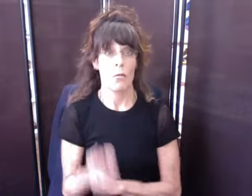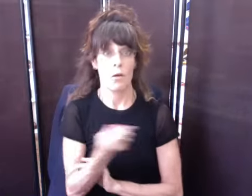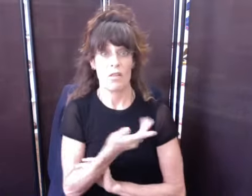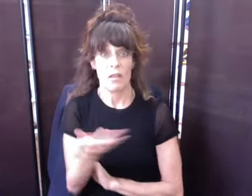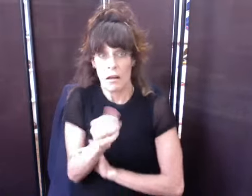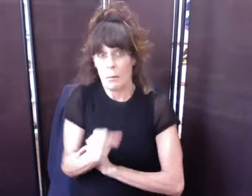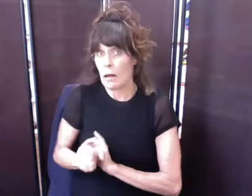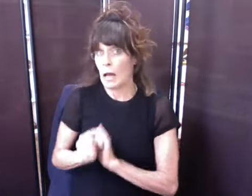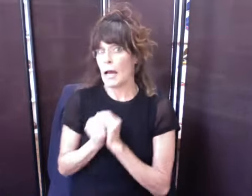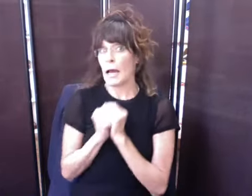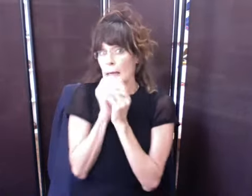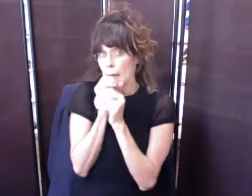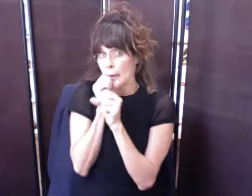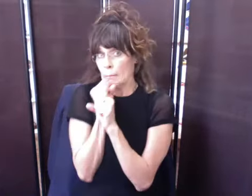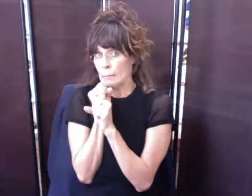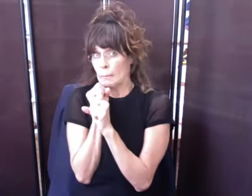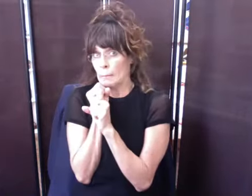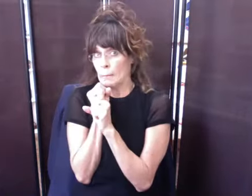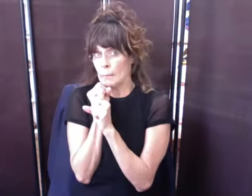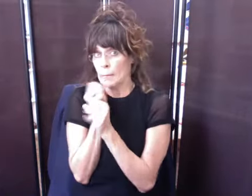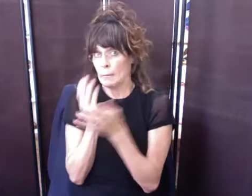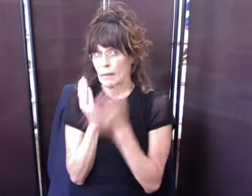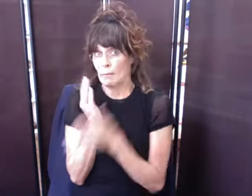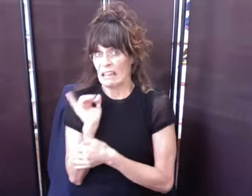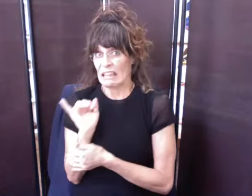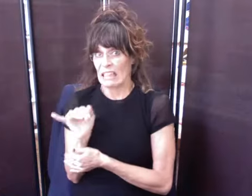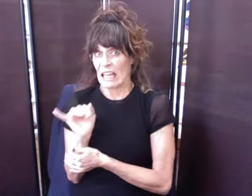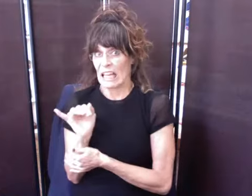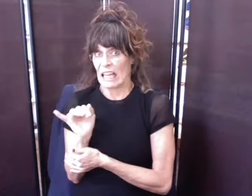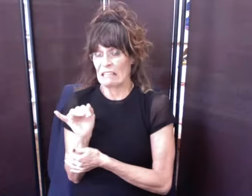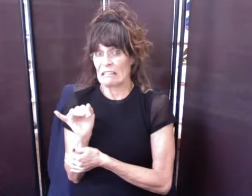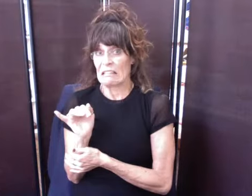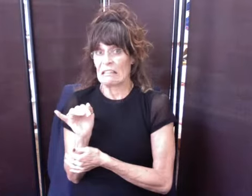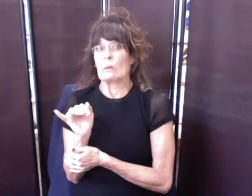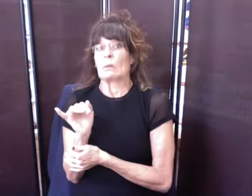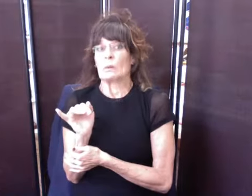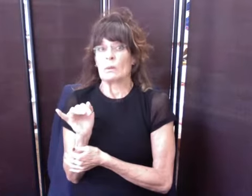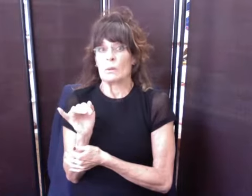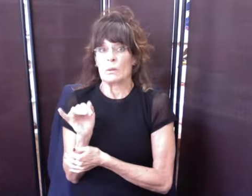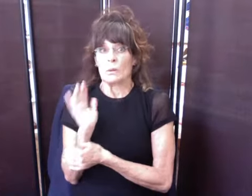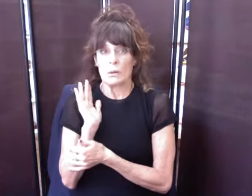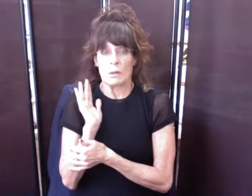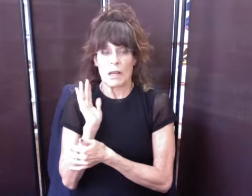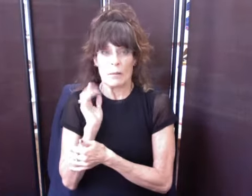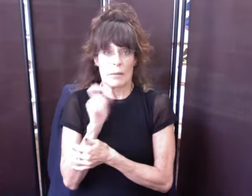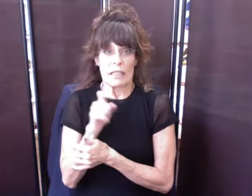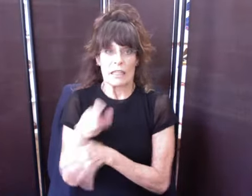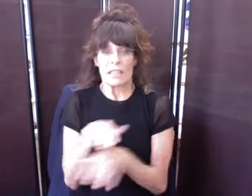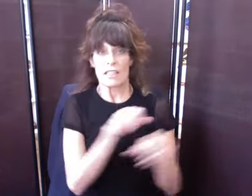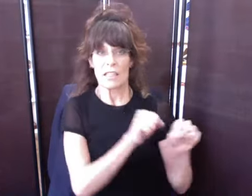out there, maybe I just need to leave before I have to expose it. I want to encourage you folks, right? Not the people necessarily